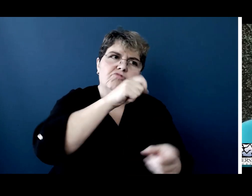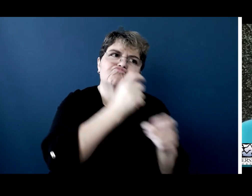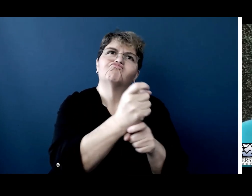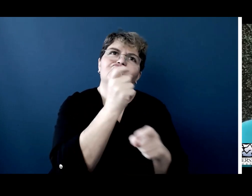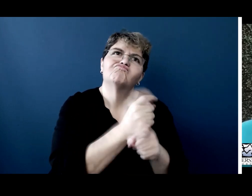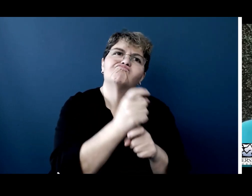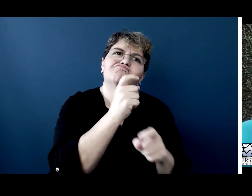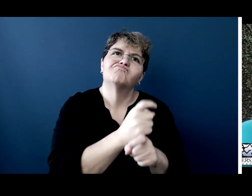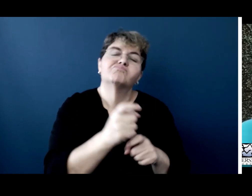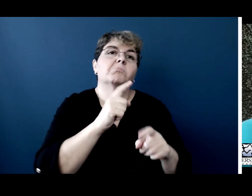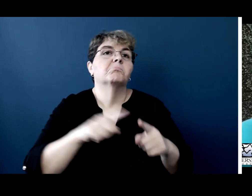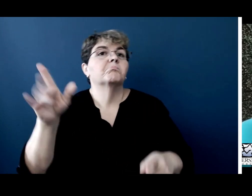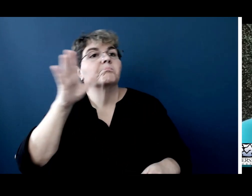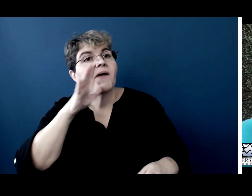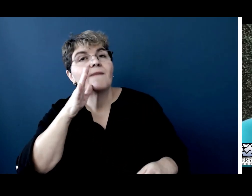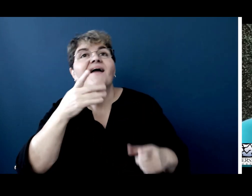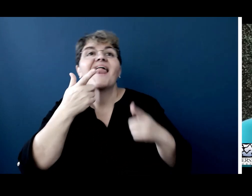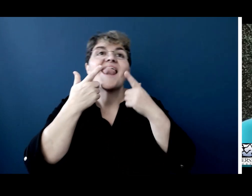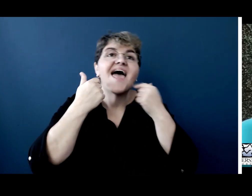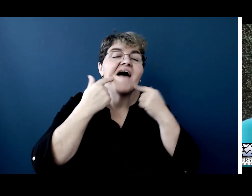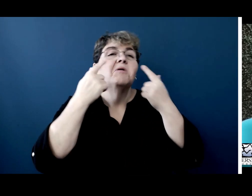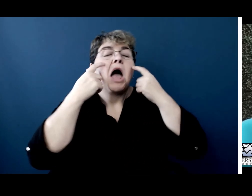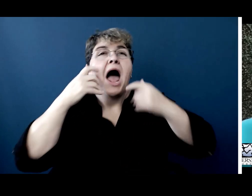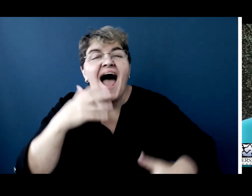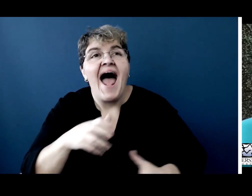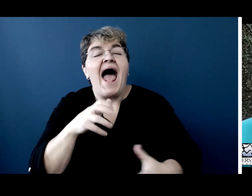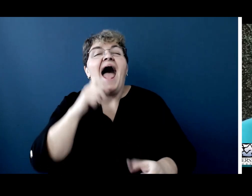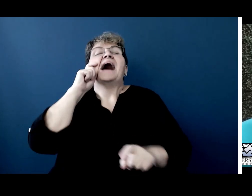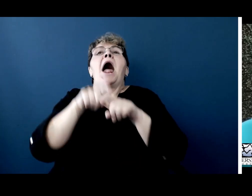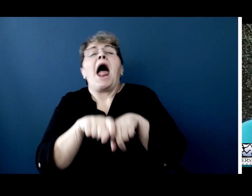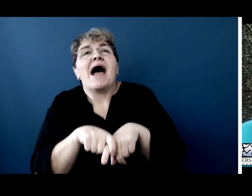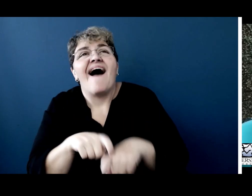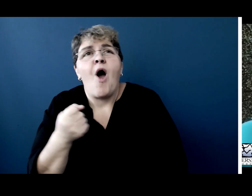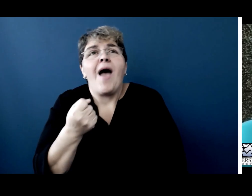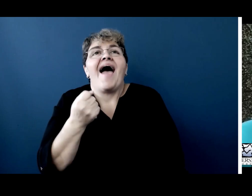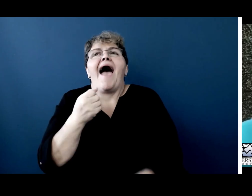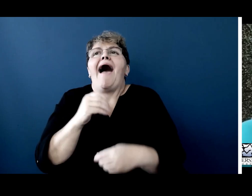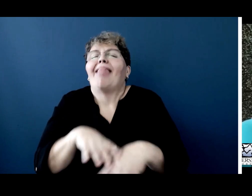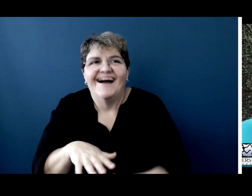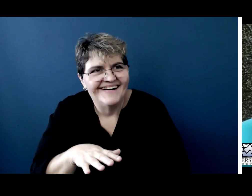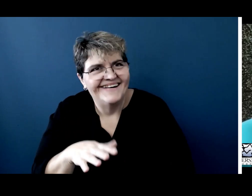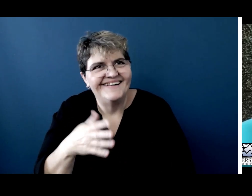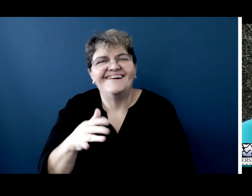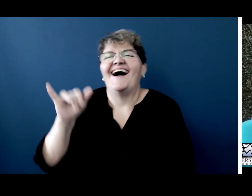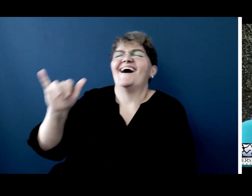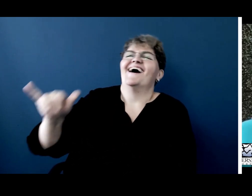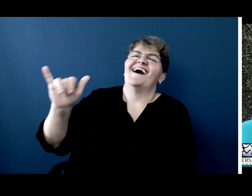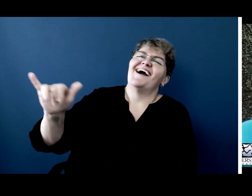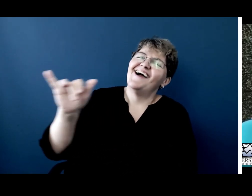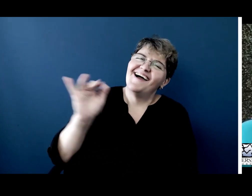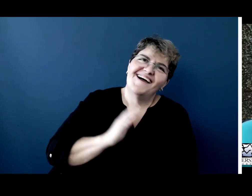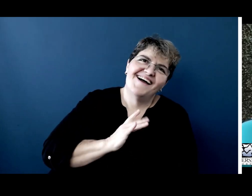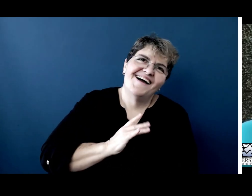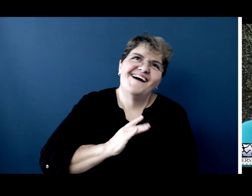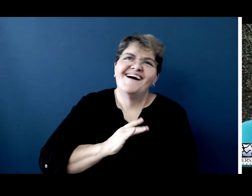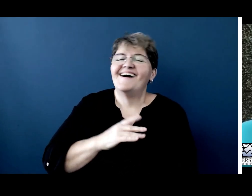wet herself. So tell me a little bit about your Florida trips. It sounds like you had a lot of memories about those. She Yeah. would